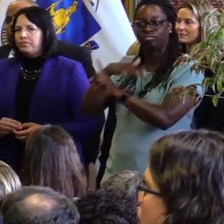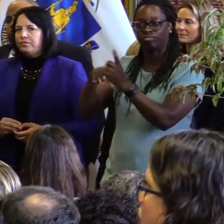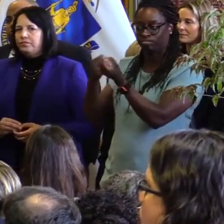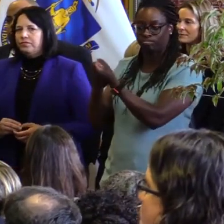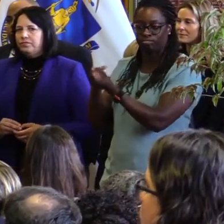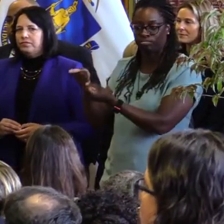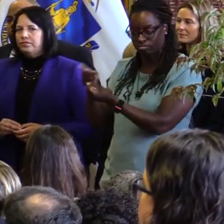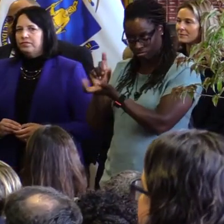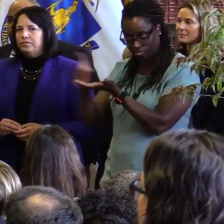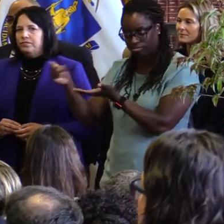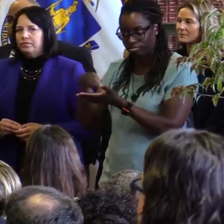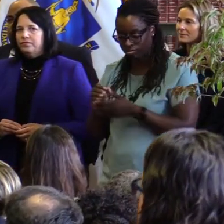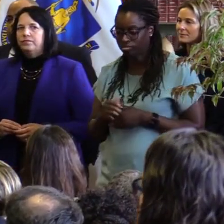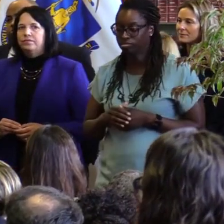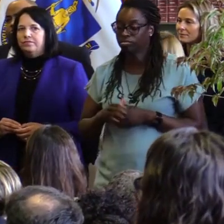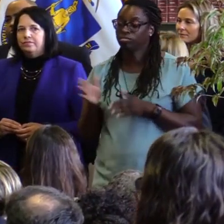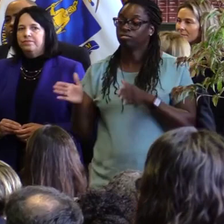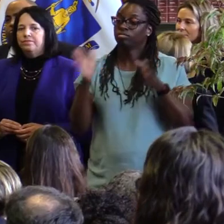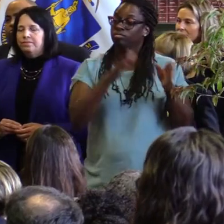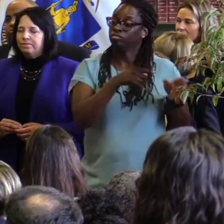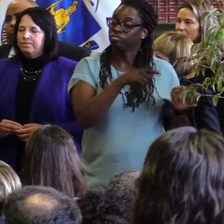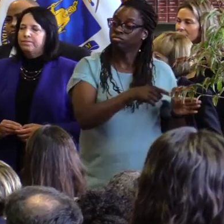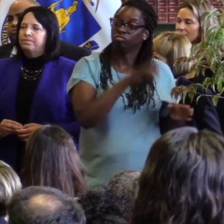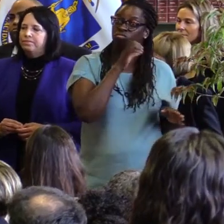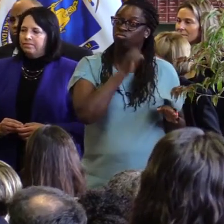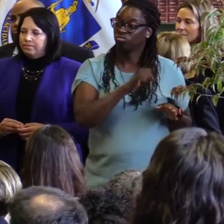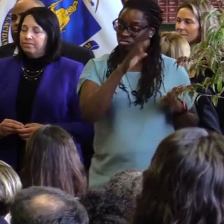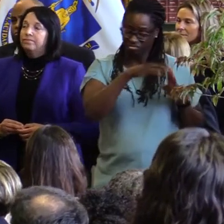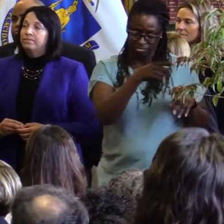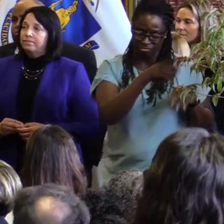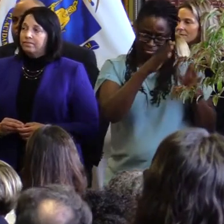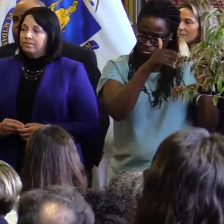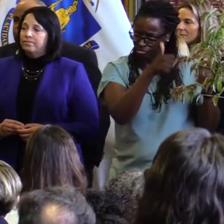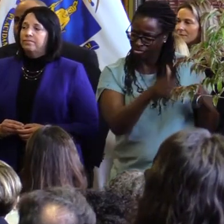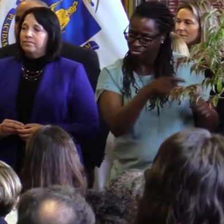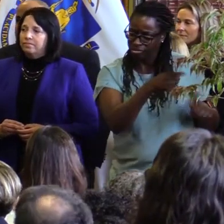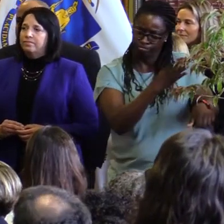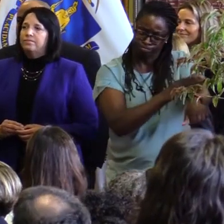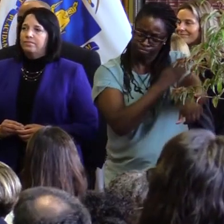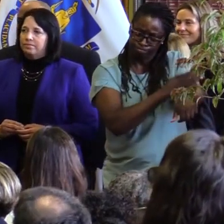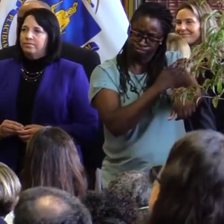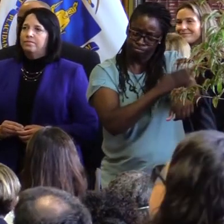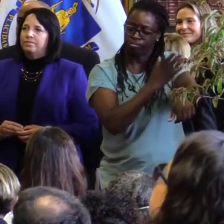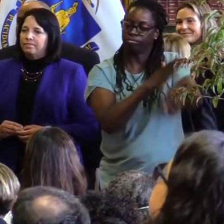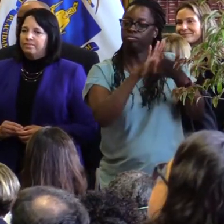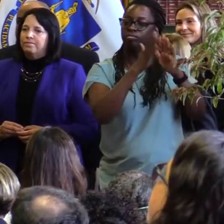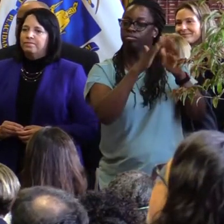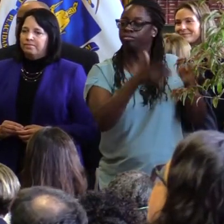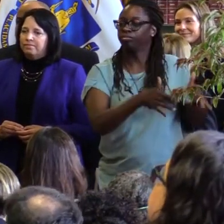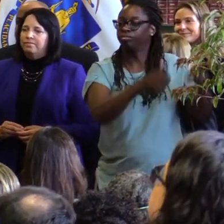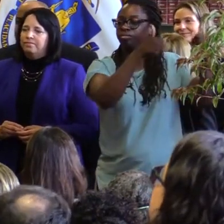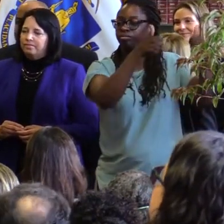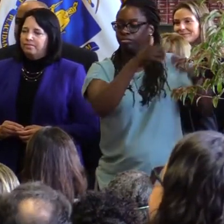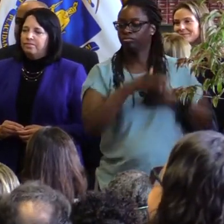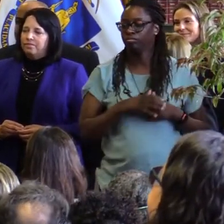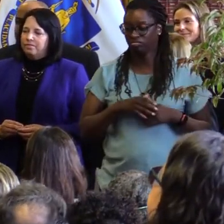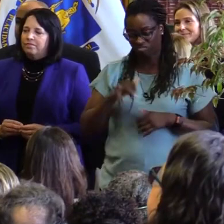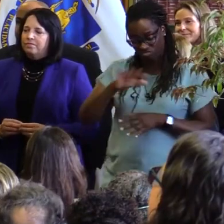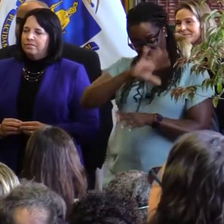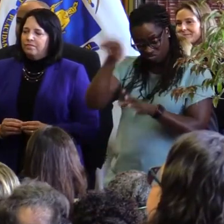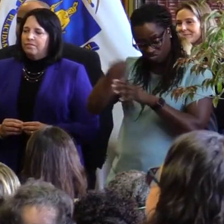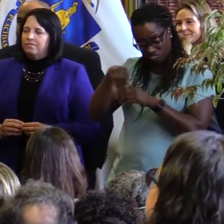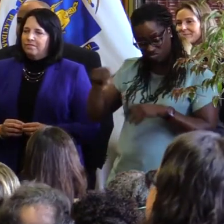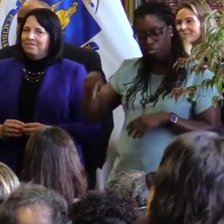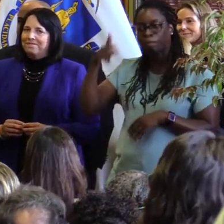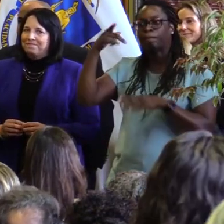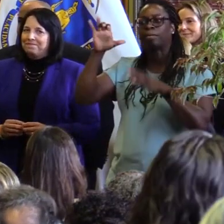existing properties. This includes affordable sites, it includes our public housing stock that's in need of repair,